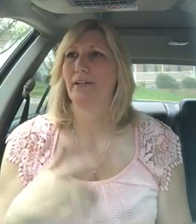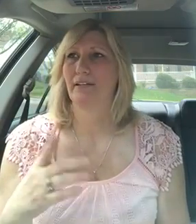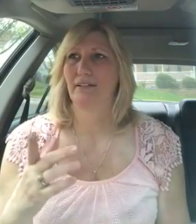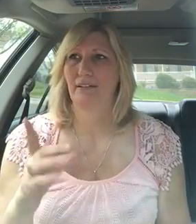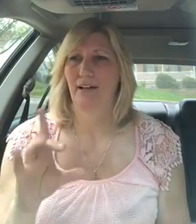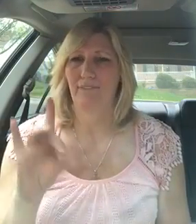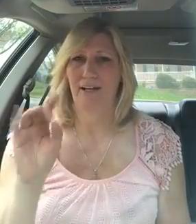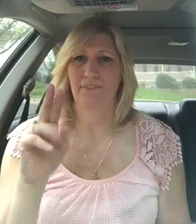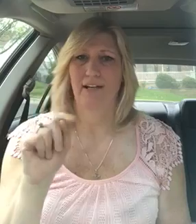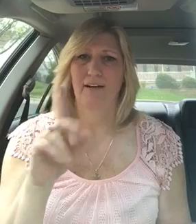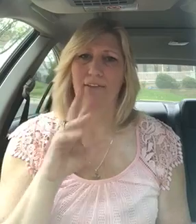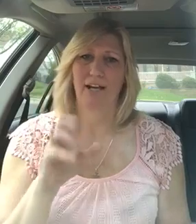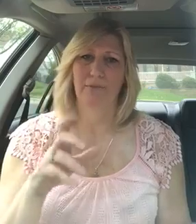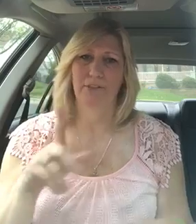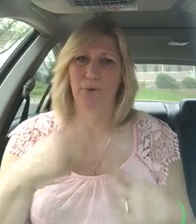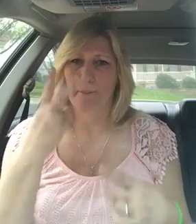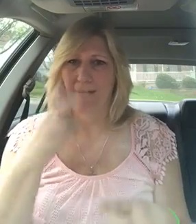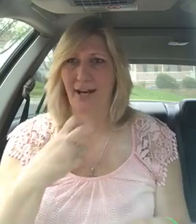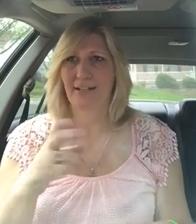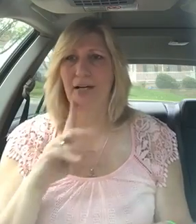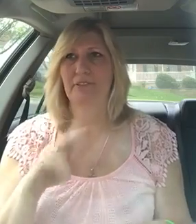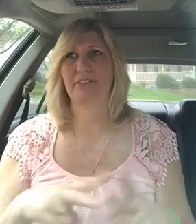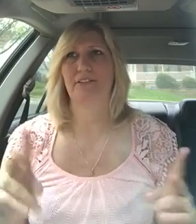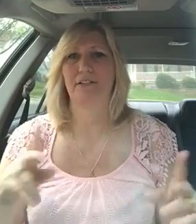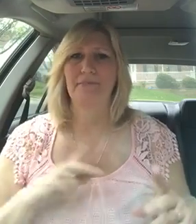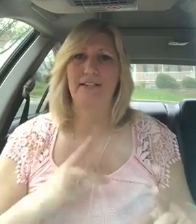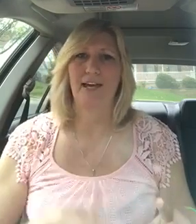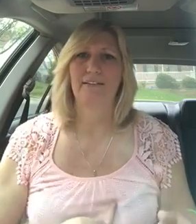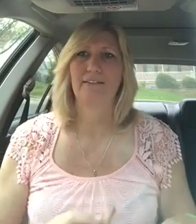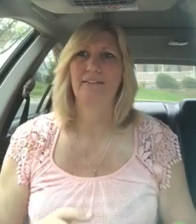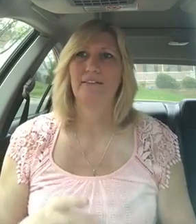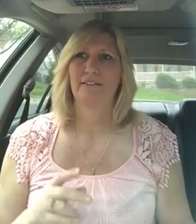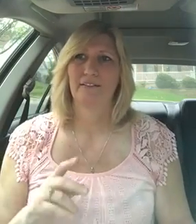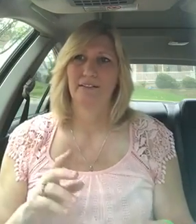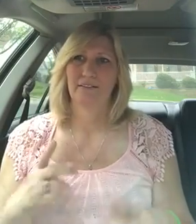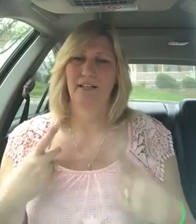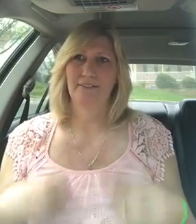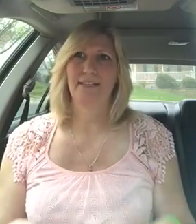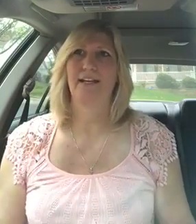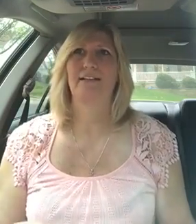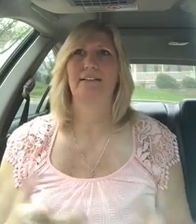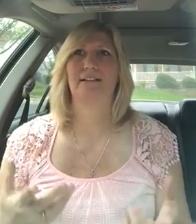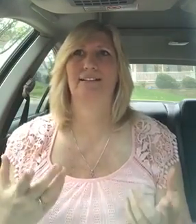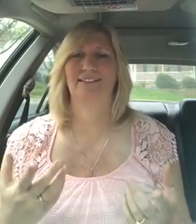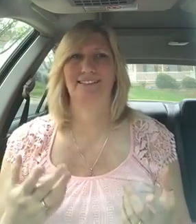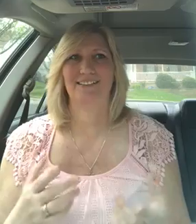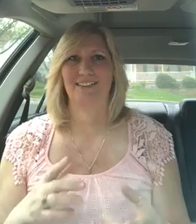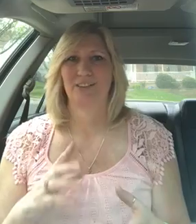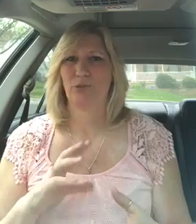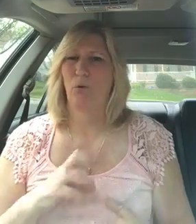When I found out that I was going blind, I was very upset, devastated,